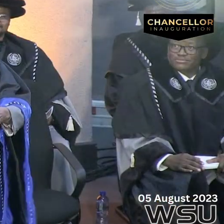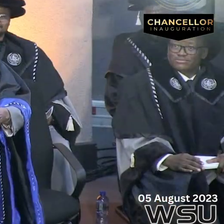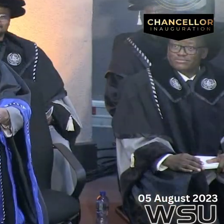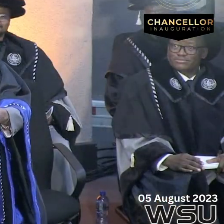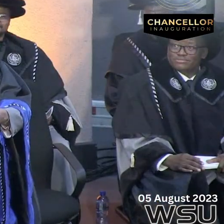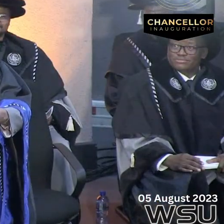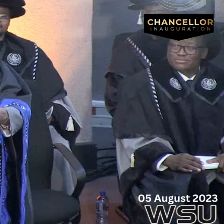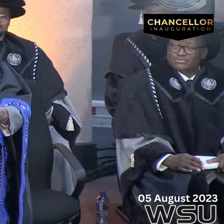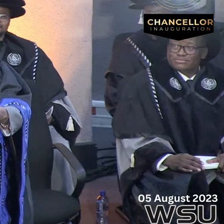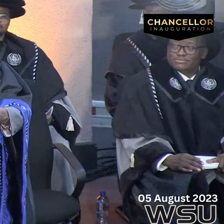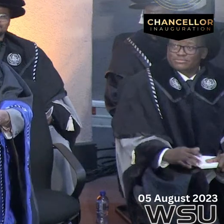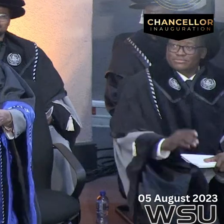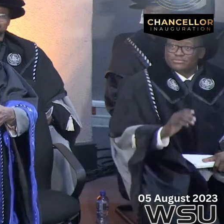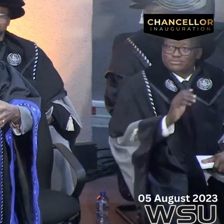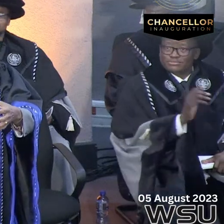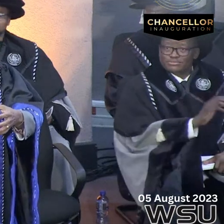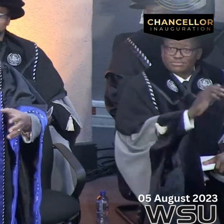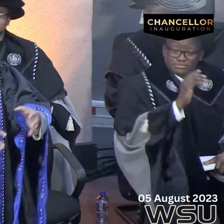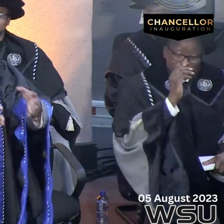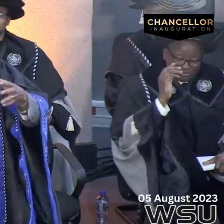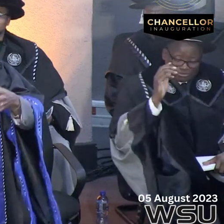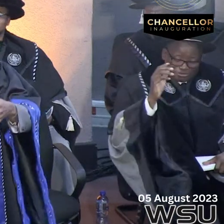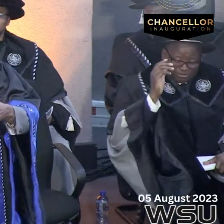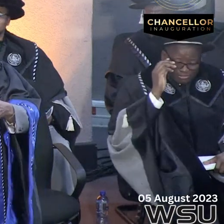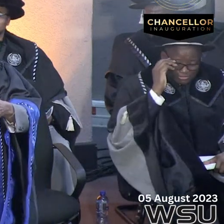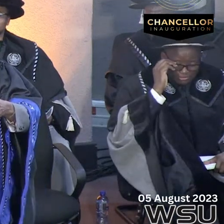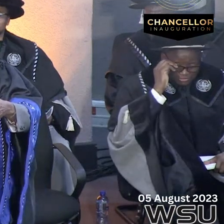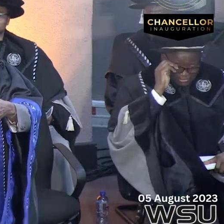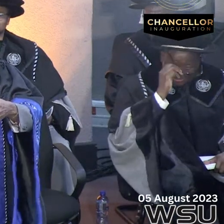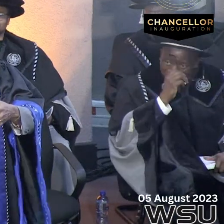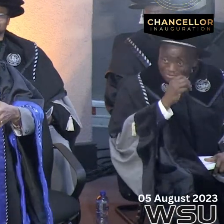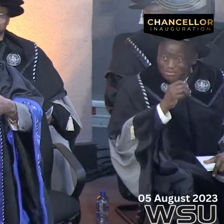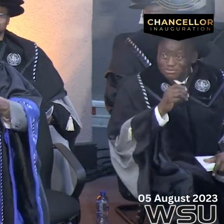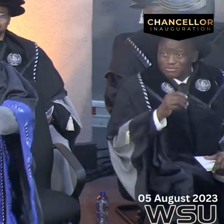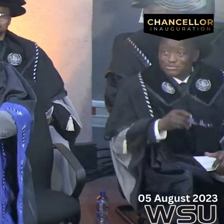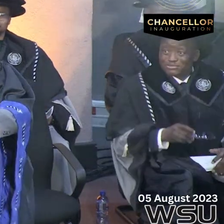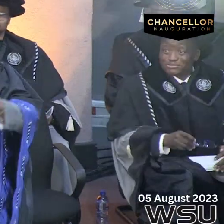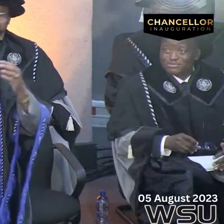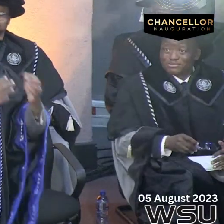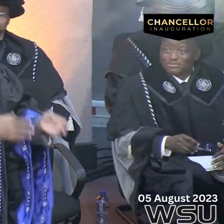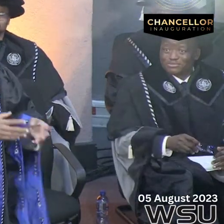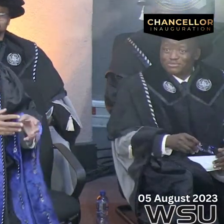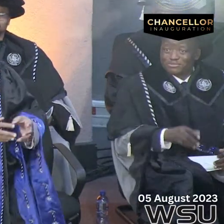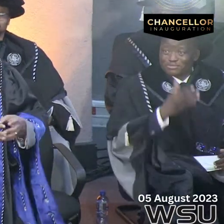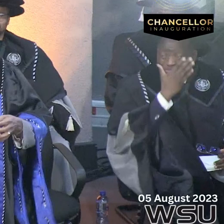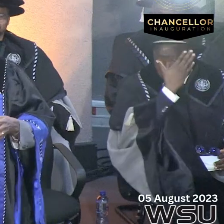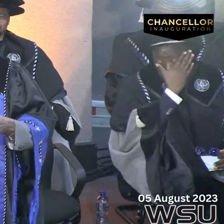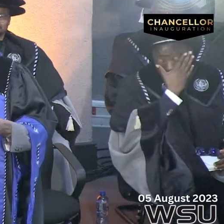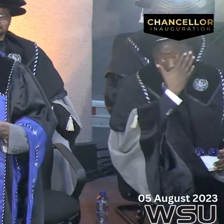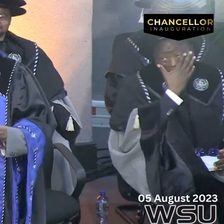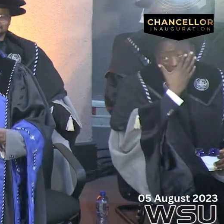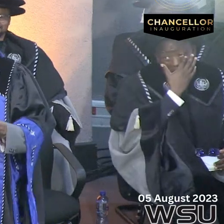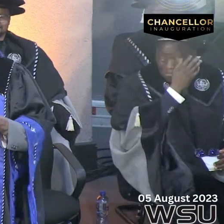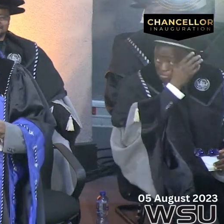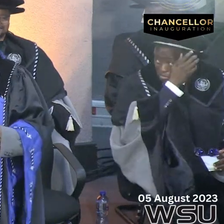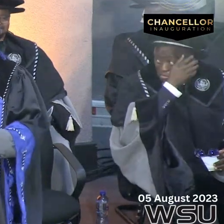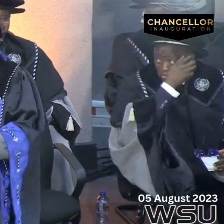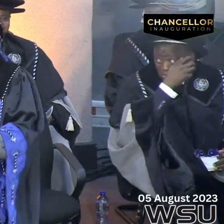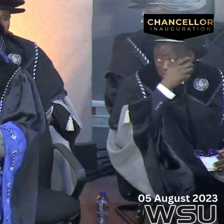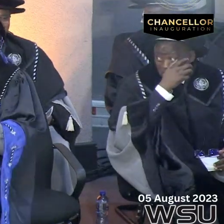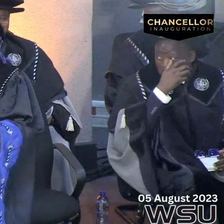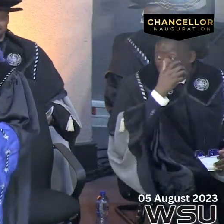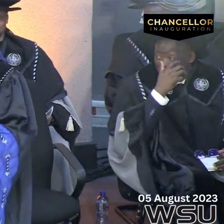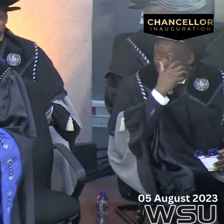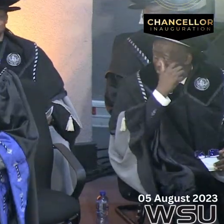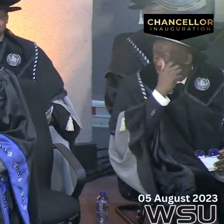a dining room. Xa kusithiwa kutheni silinde ubisi. Kwenzeke ntoni ubisi olungena endlini. Things have